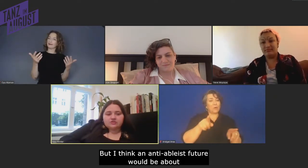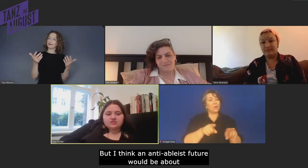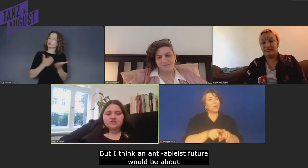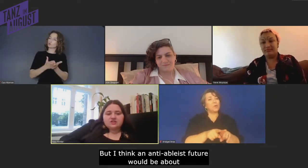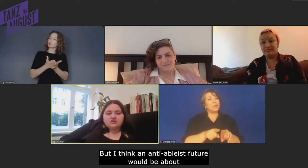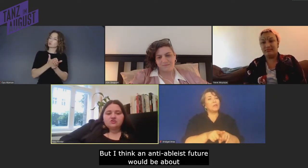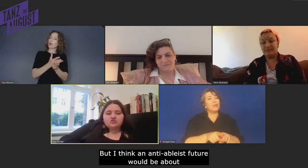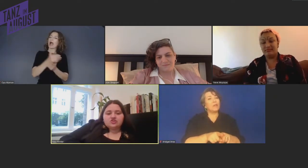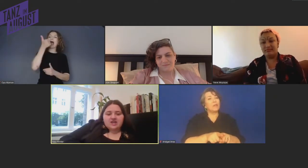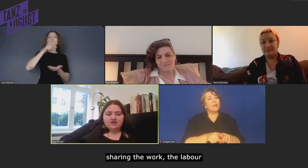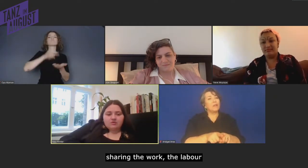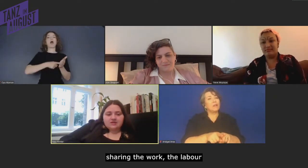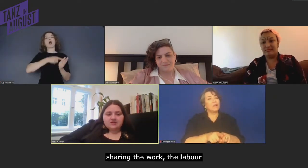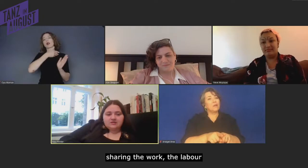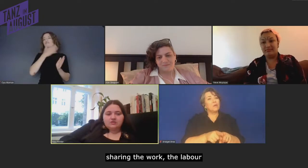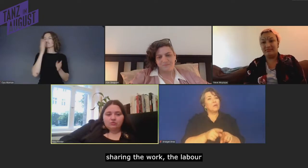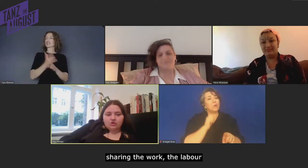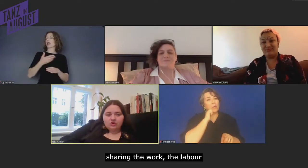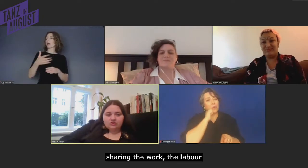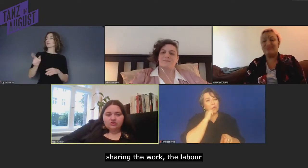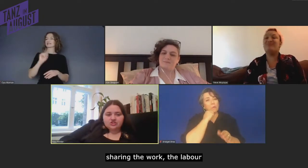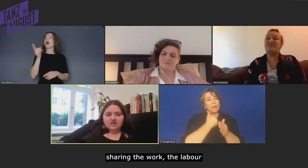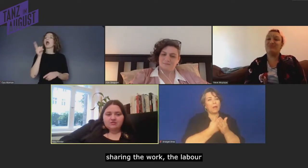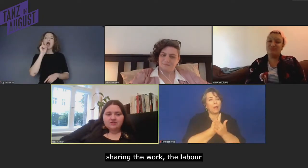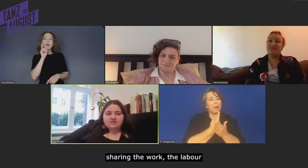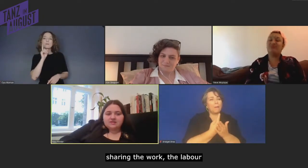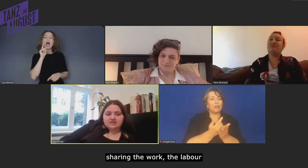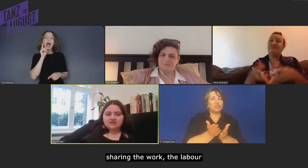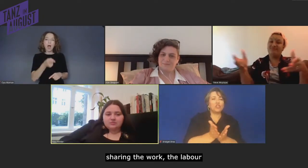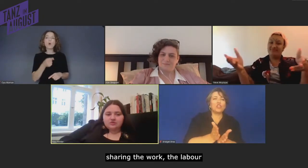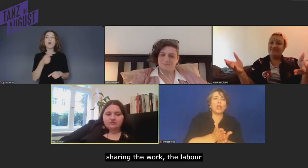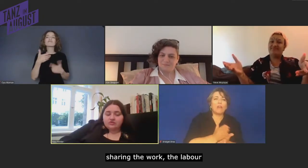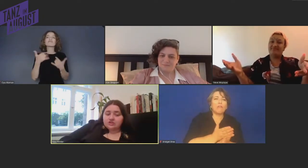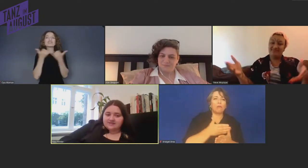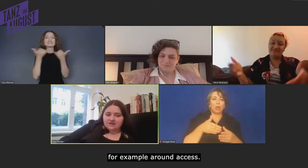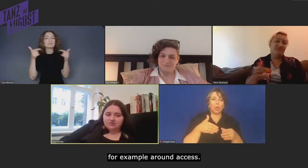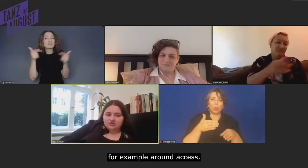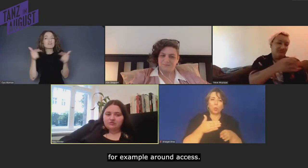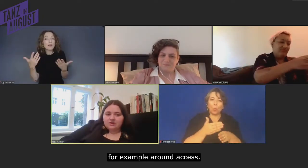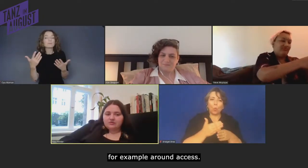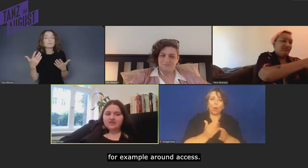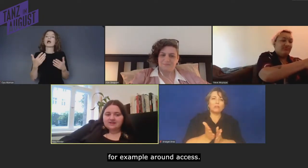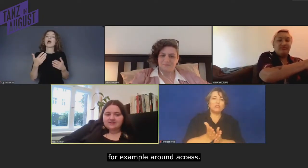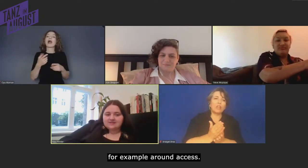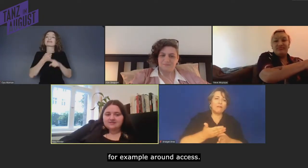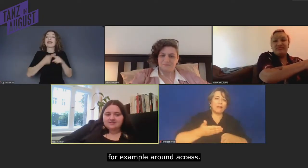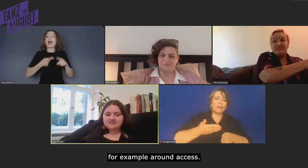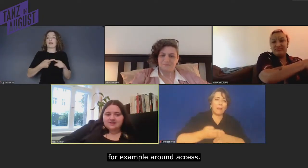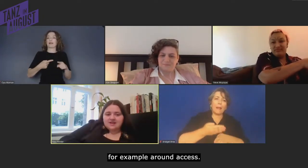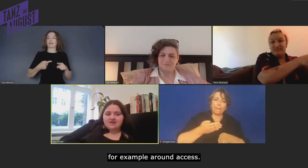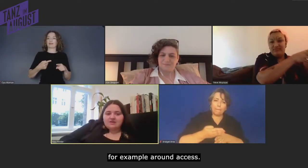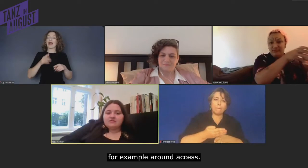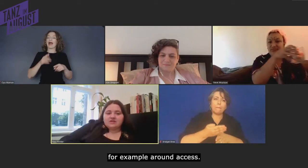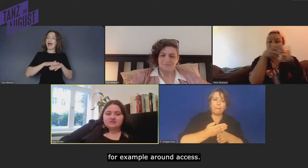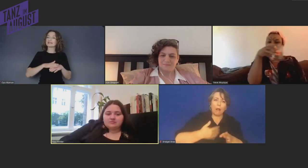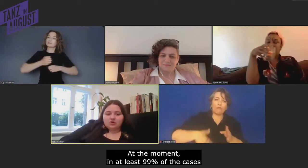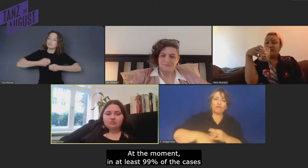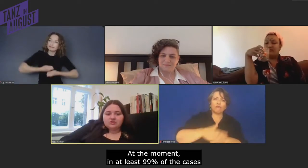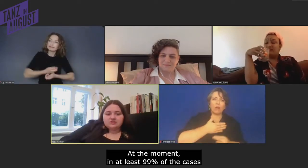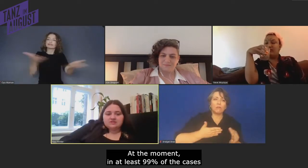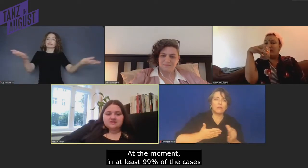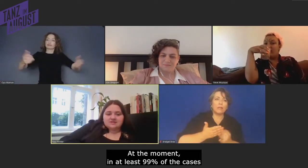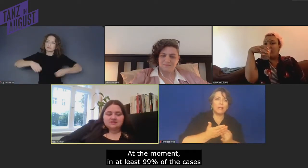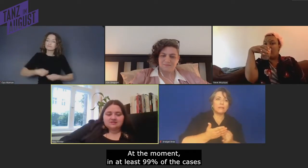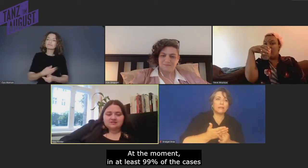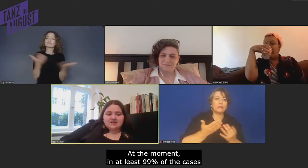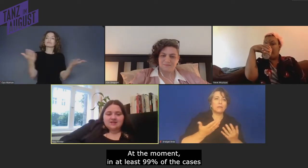about sharing the work, sharing the labor, for example, around access, that at the